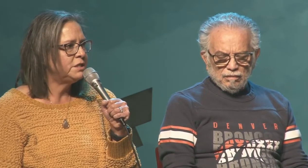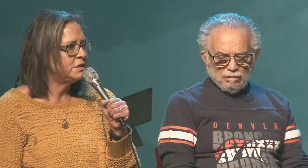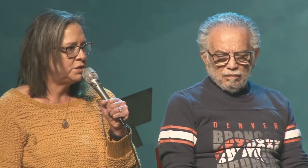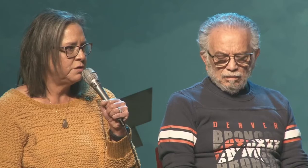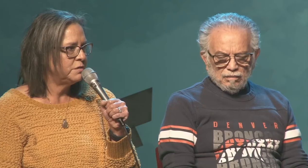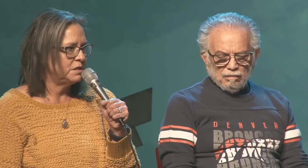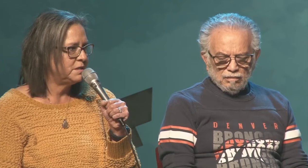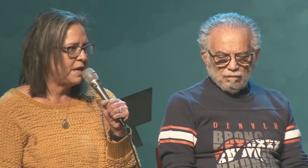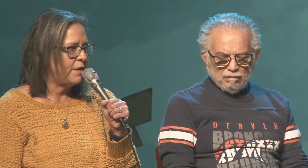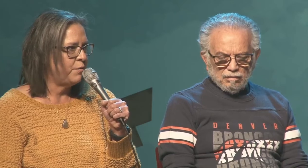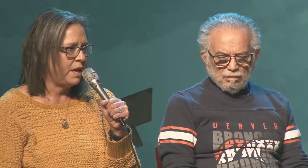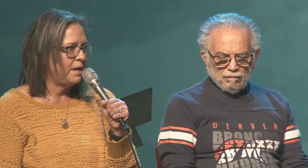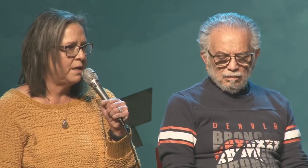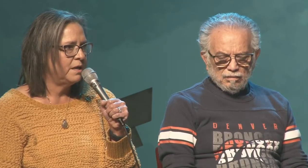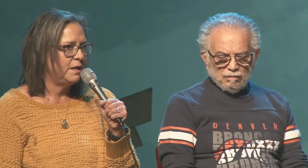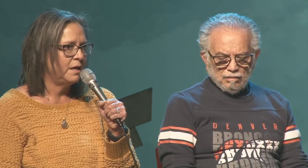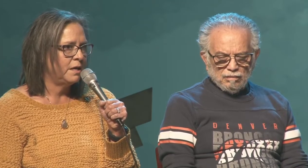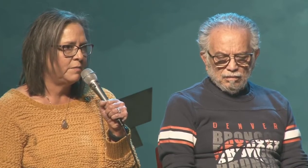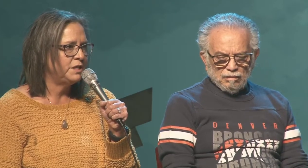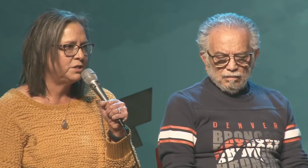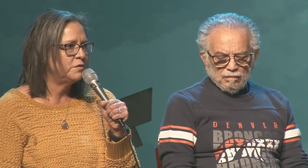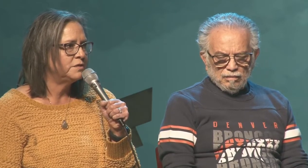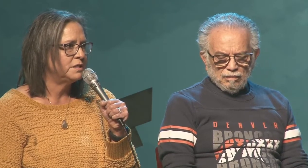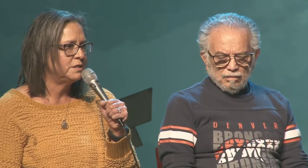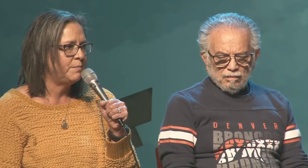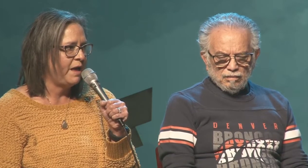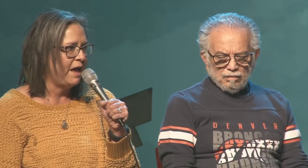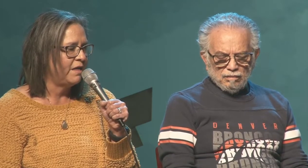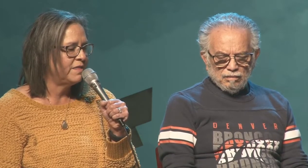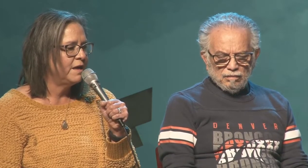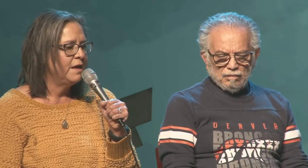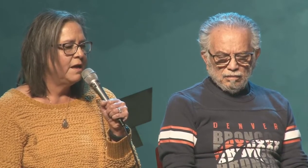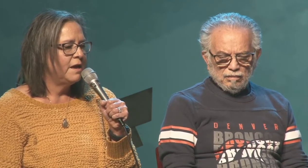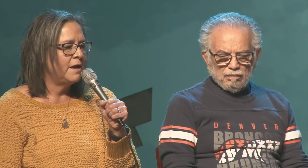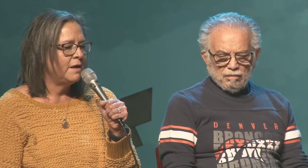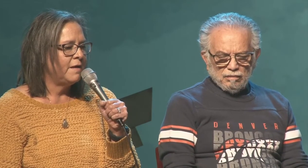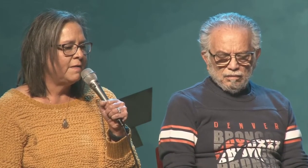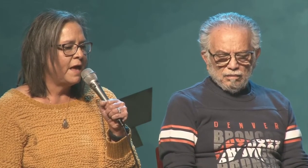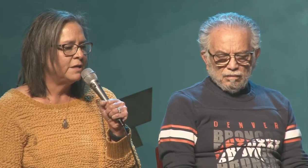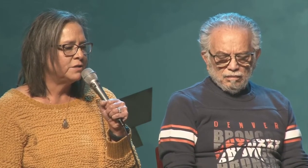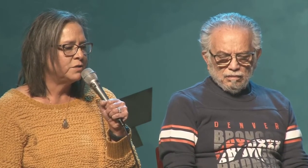And Jesus shows us that way. He shows us the path,